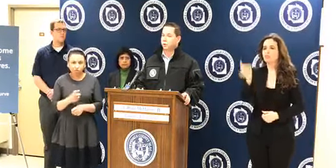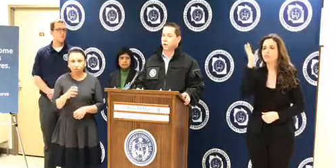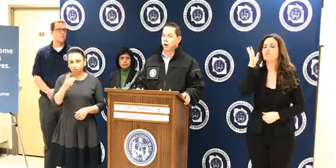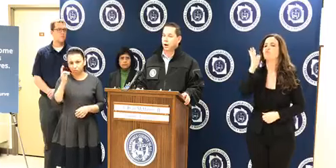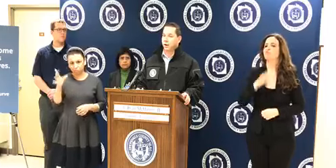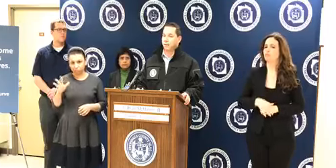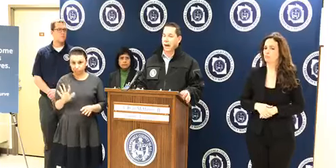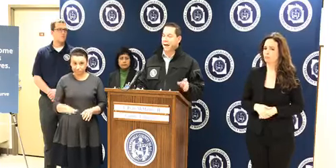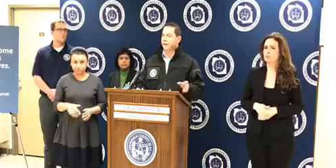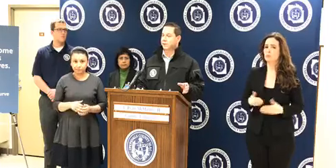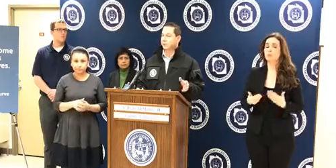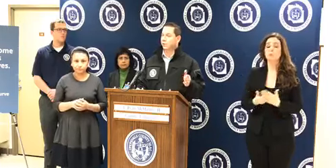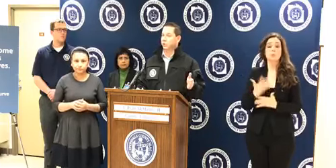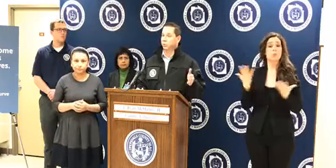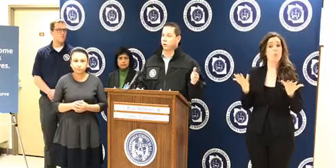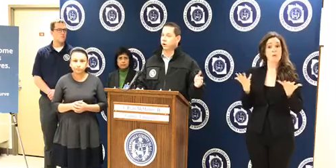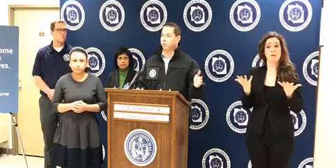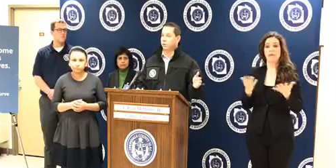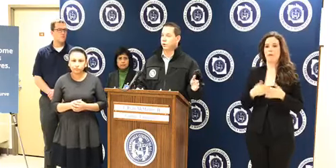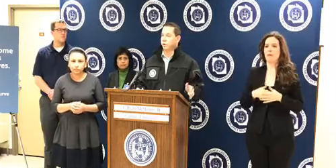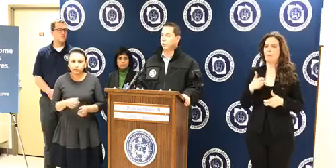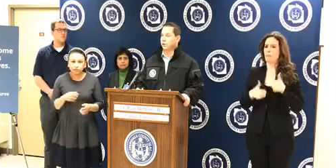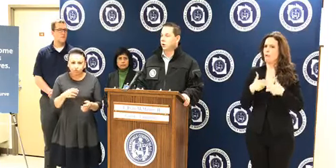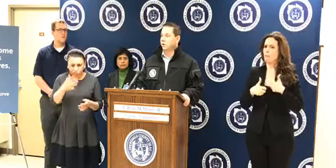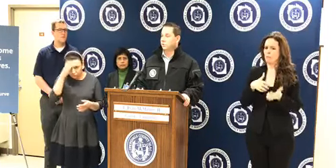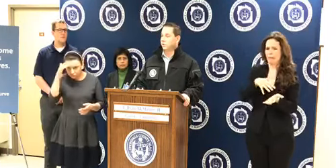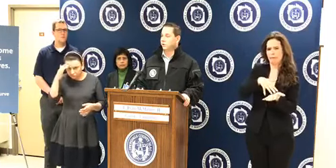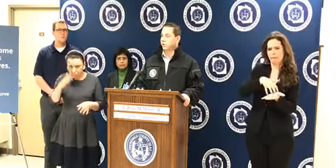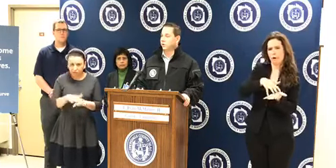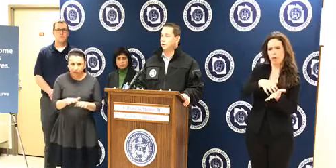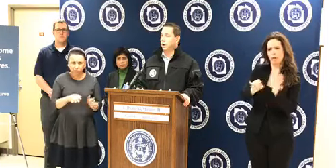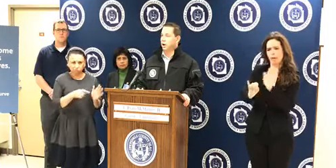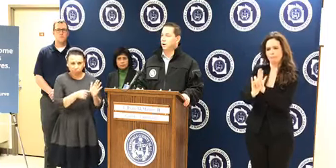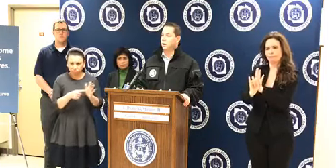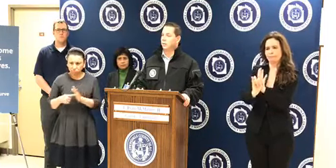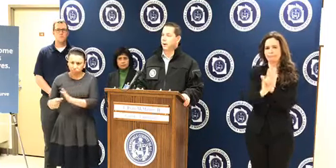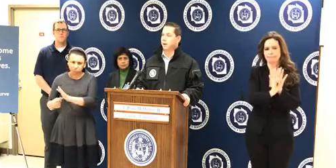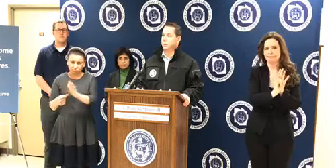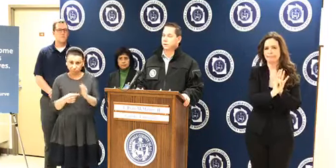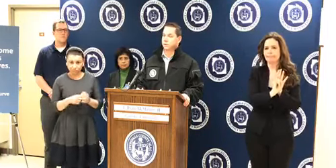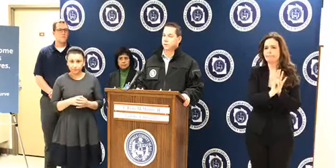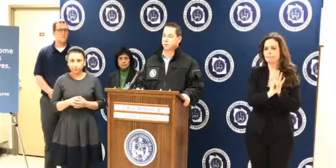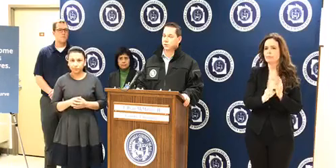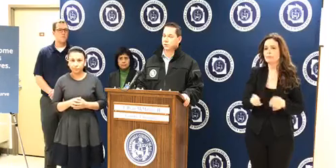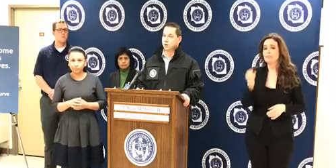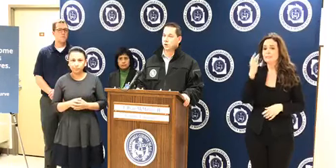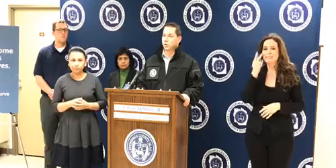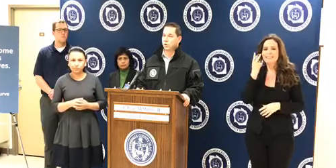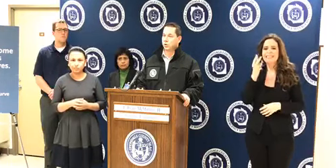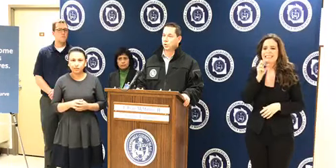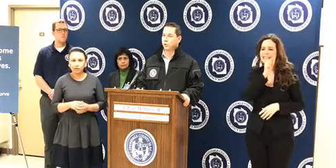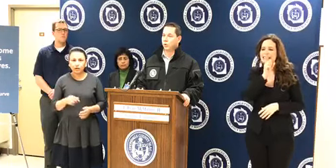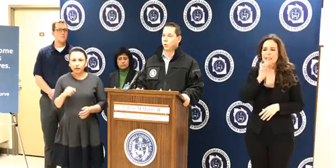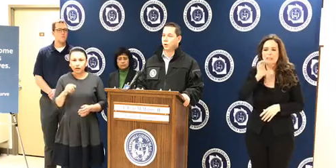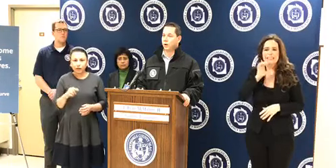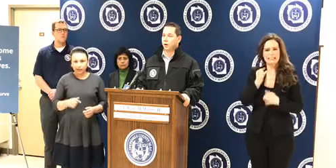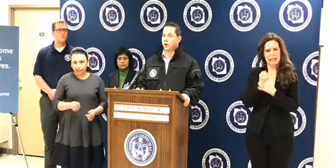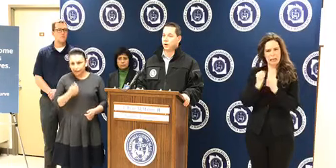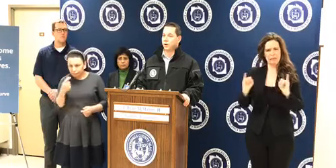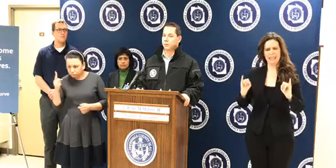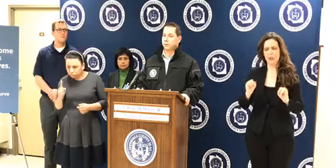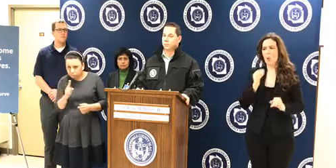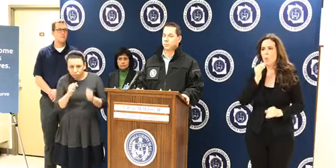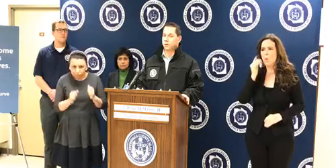new pockets of vulnerable in our community, specifically our independent seniors who for